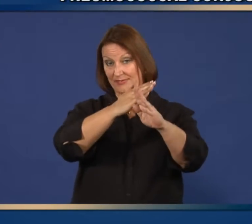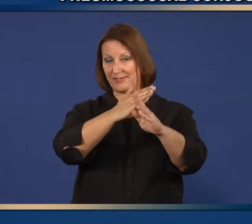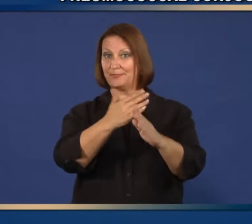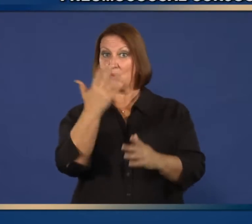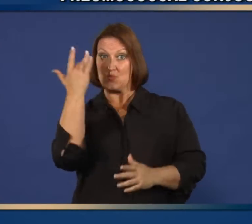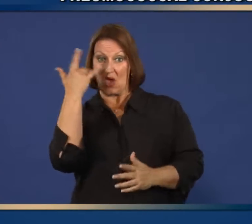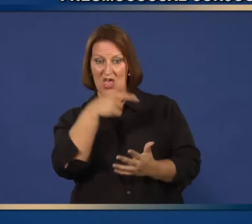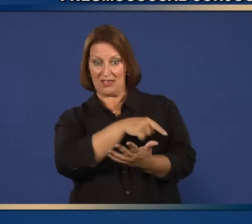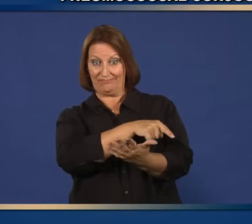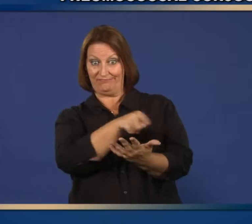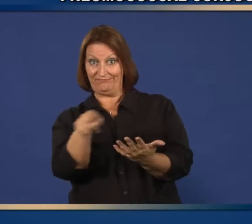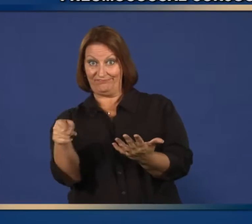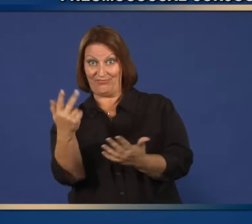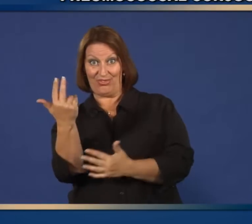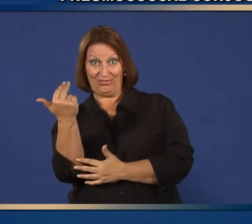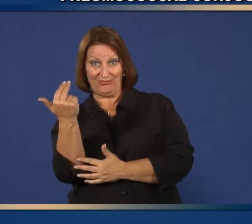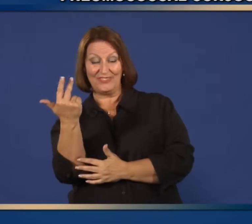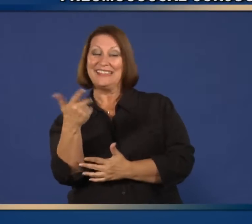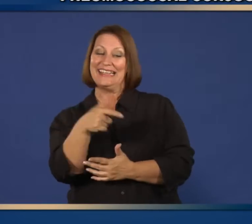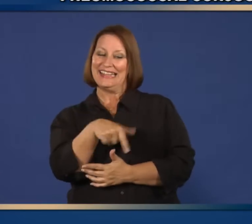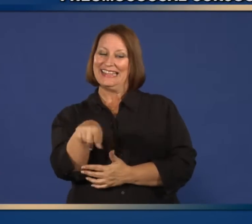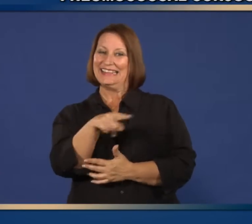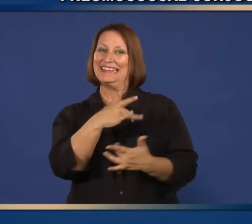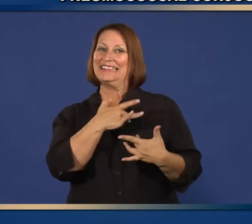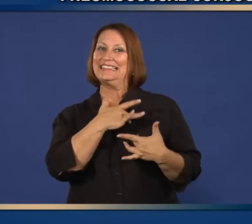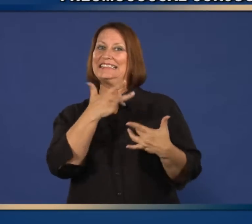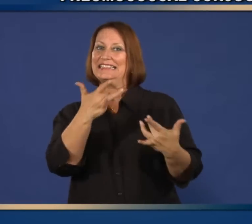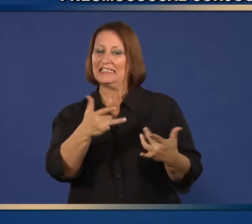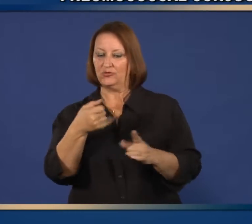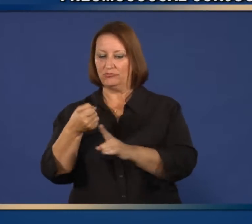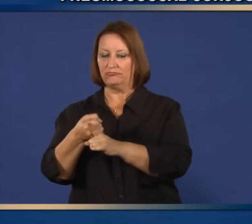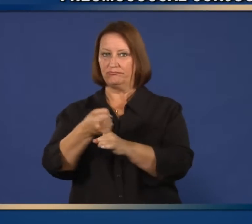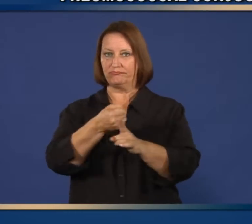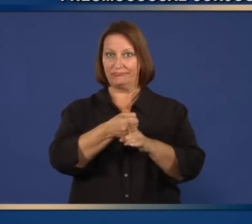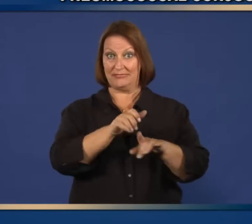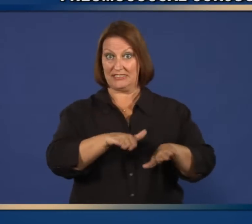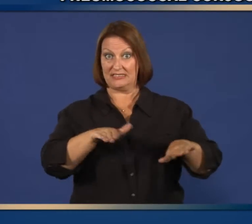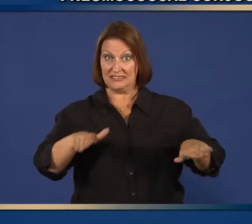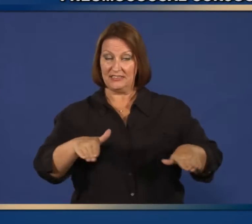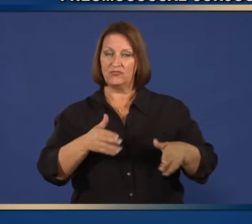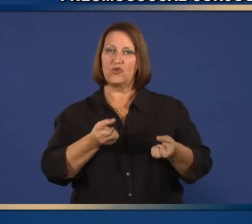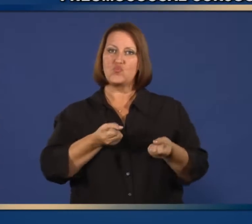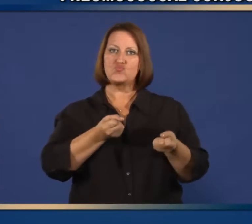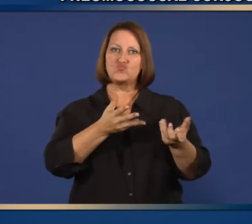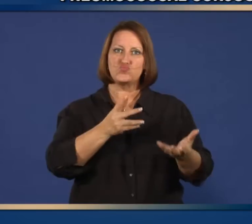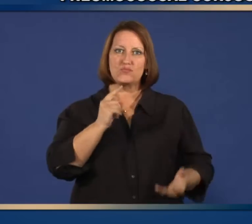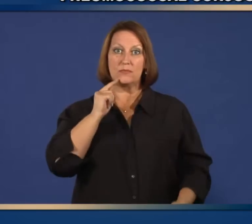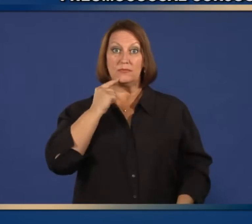for most severe pneumococcal infections among children.